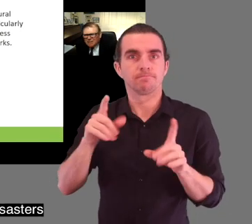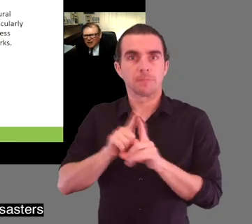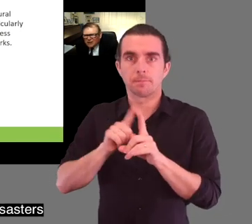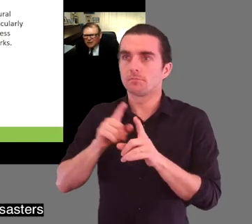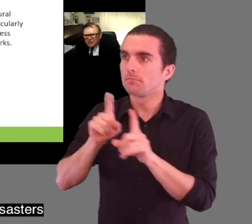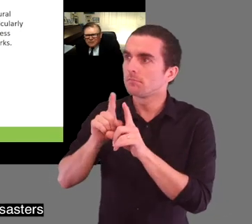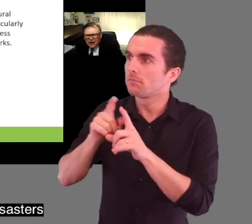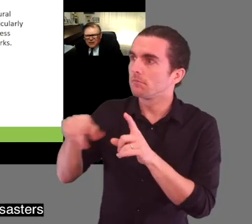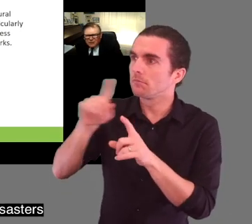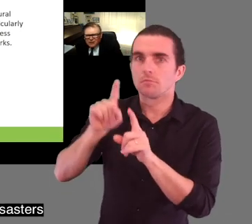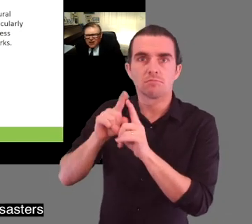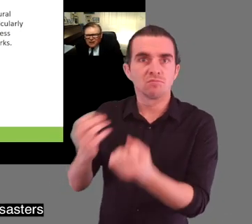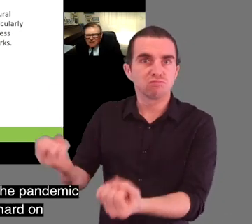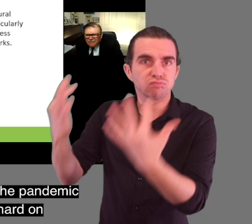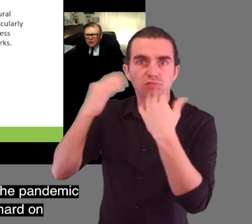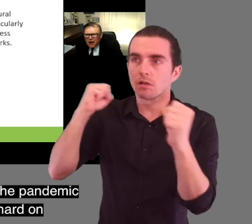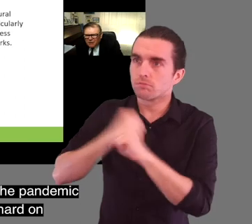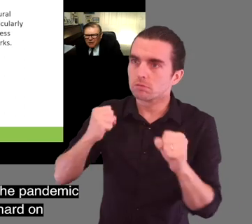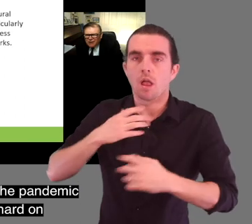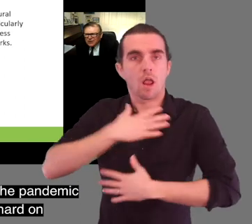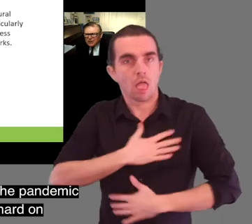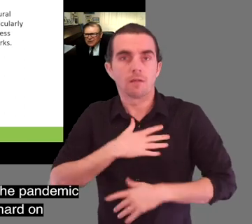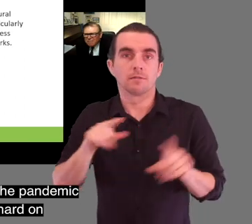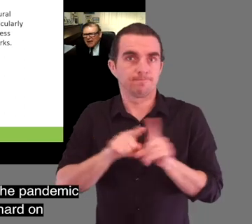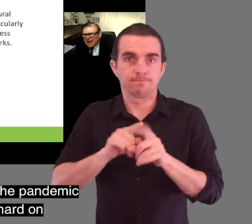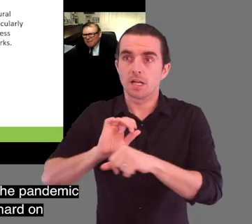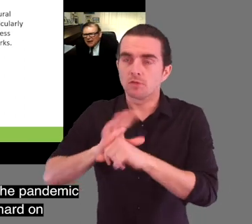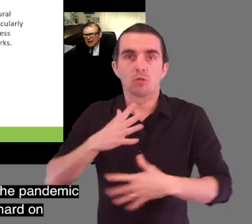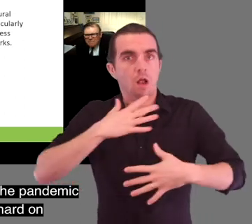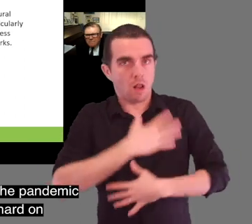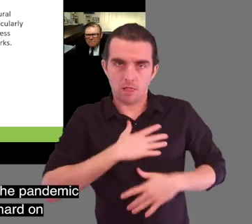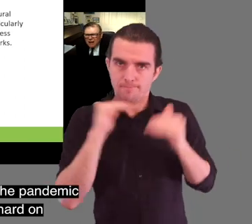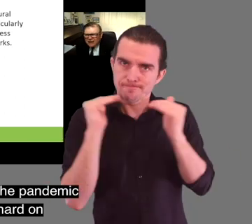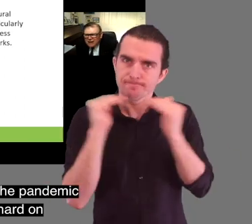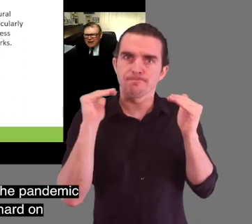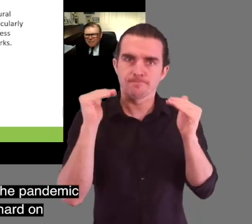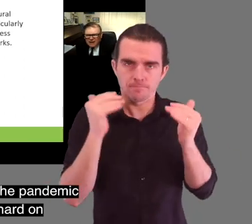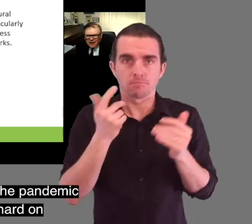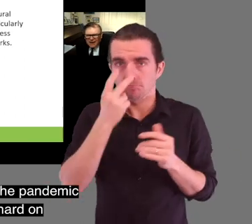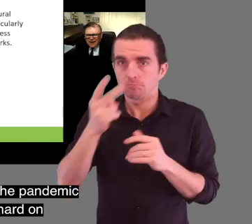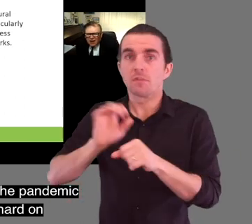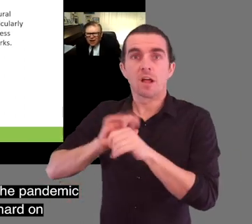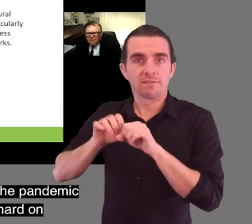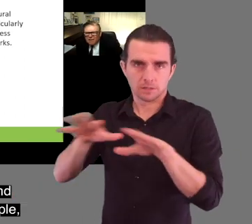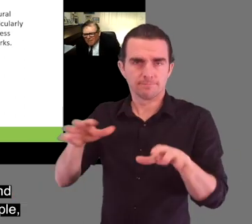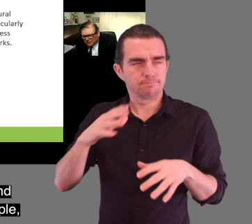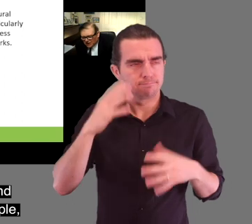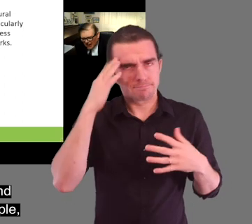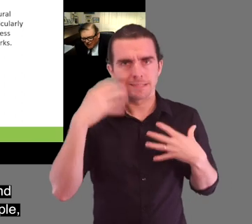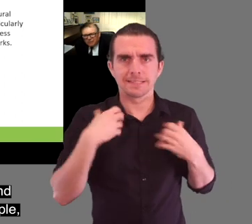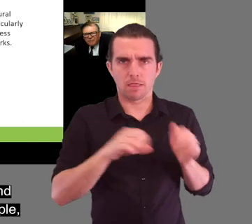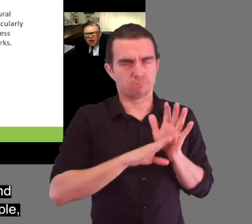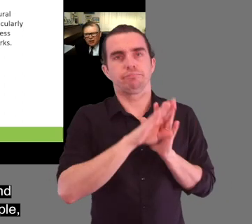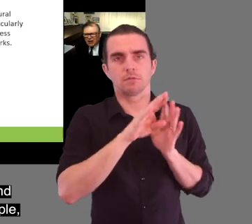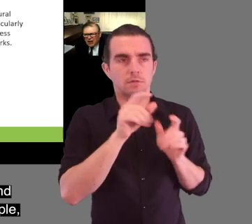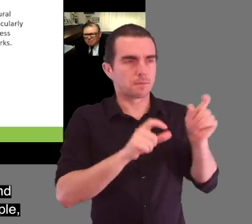is similar to natural disasters and flu outbreaks, suggests that pandemic might particularly harm mental